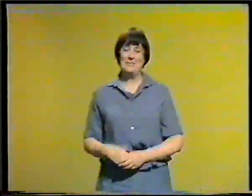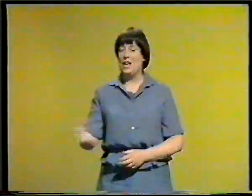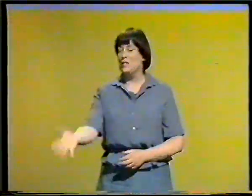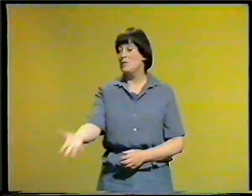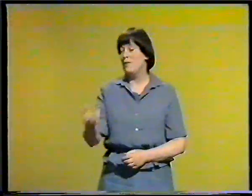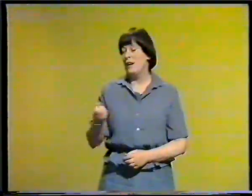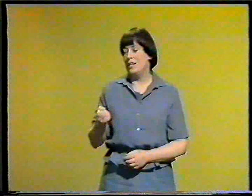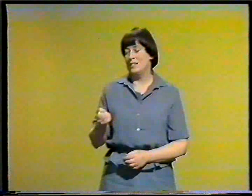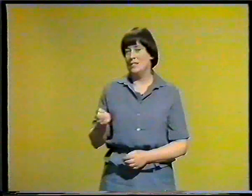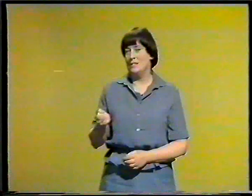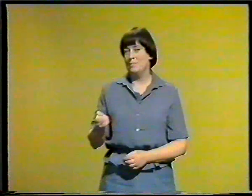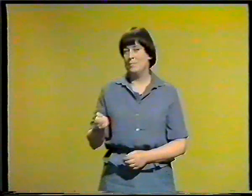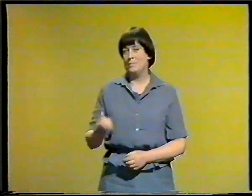To find.